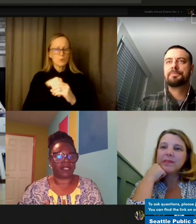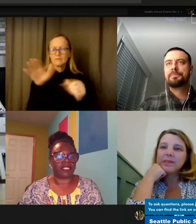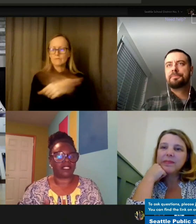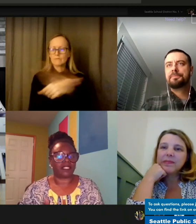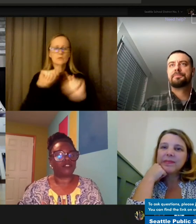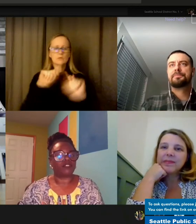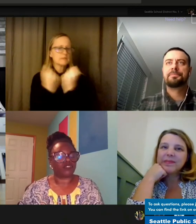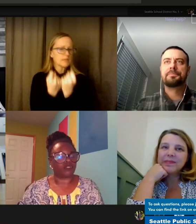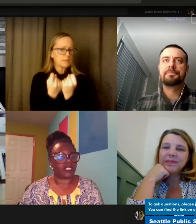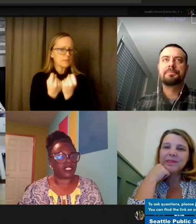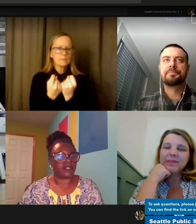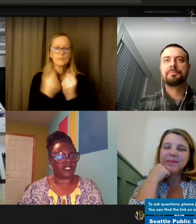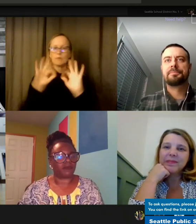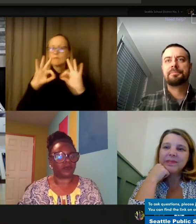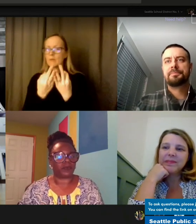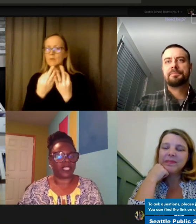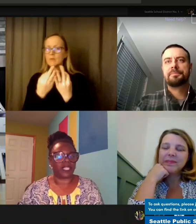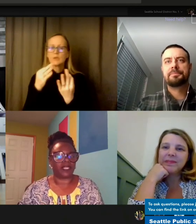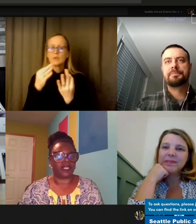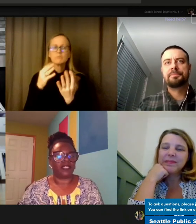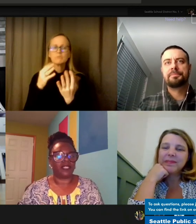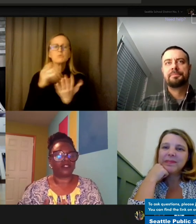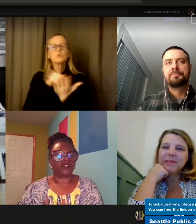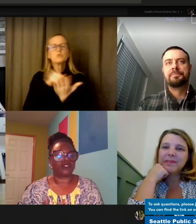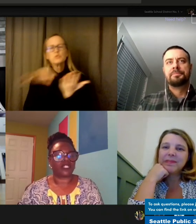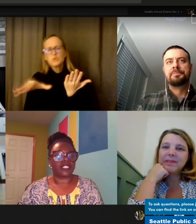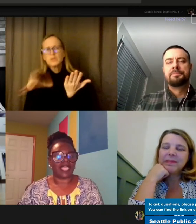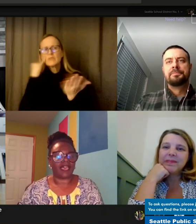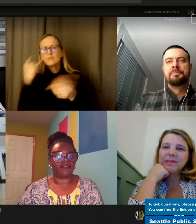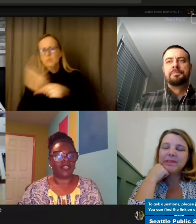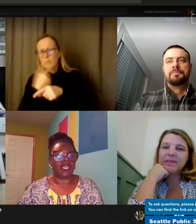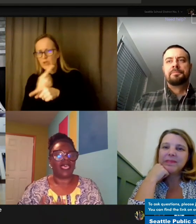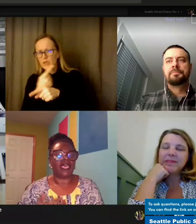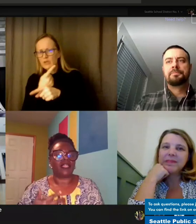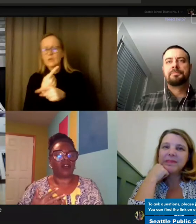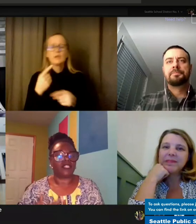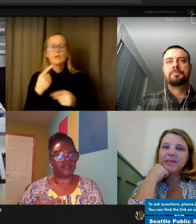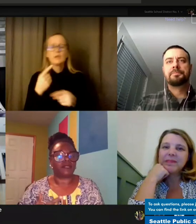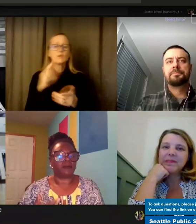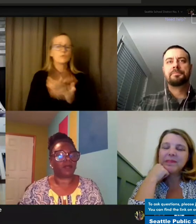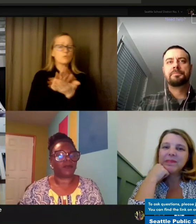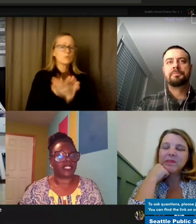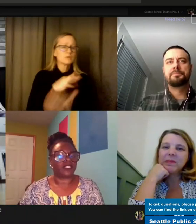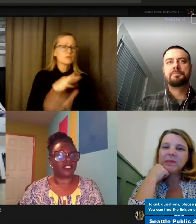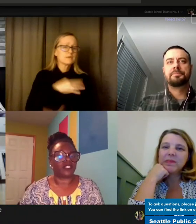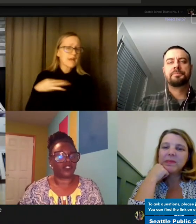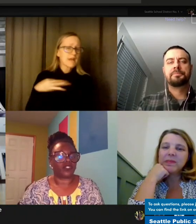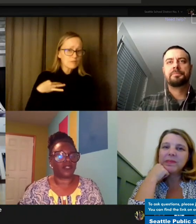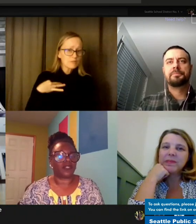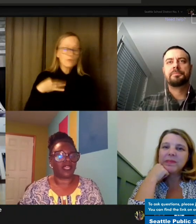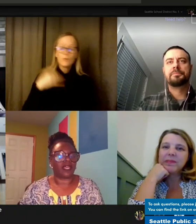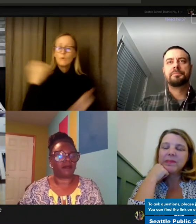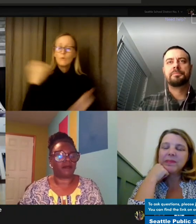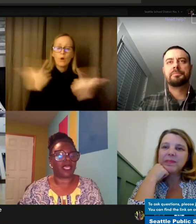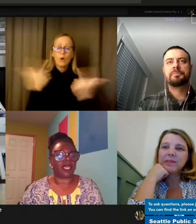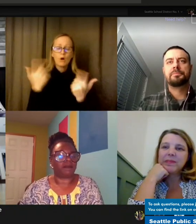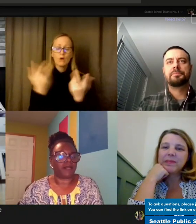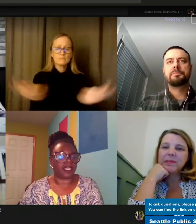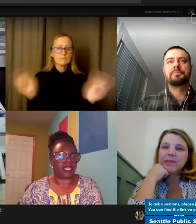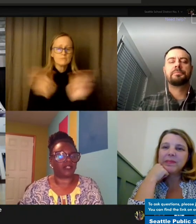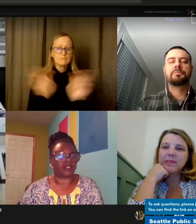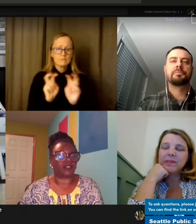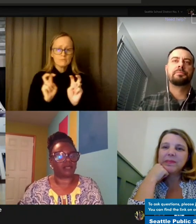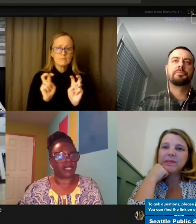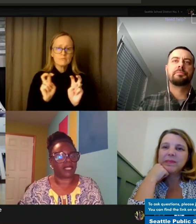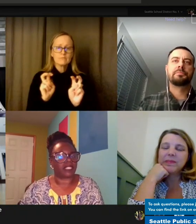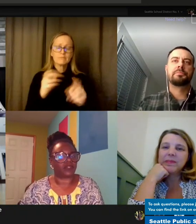families, the students if it's appropriate, school staff, and all of these people are present to ensure that an IEP and the